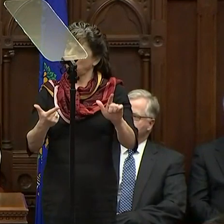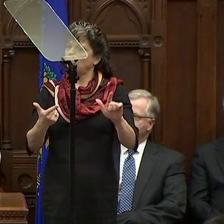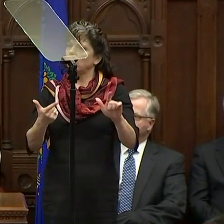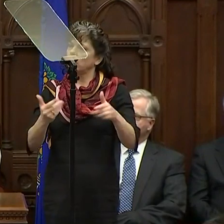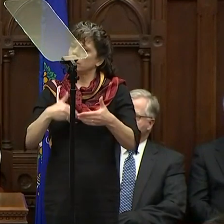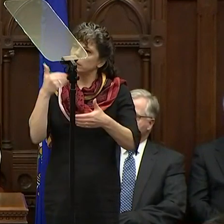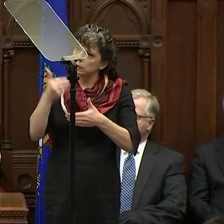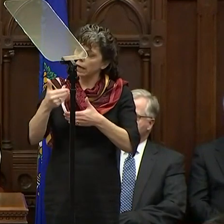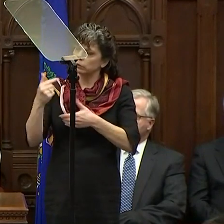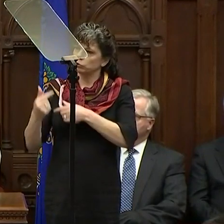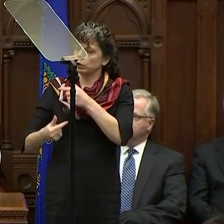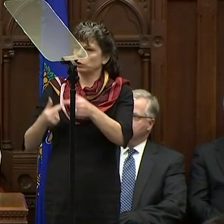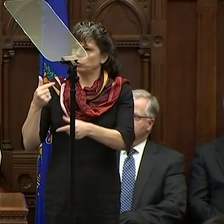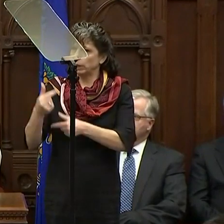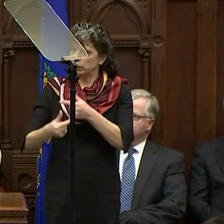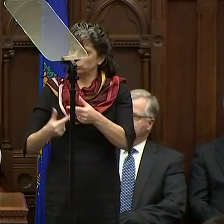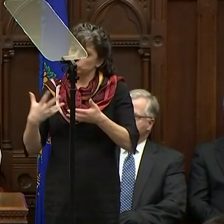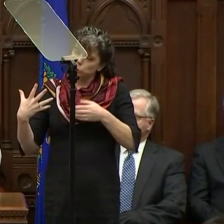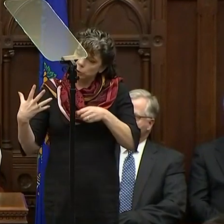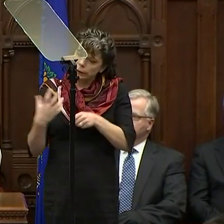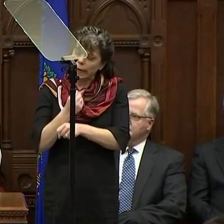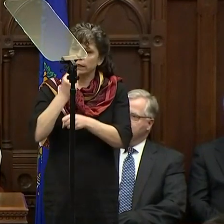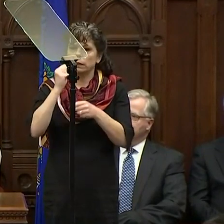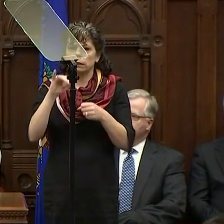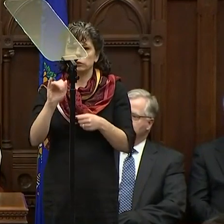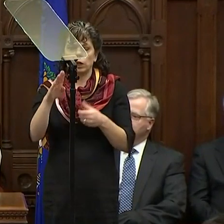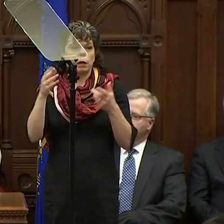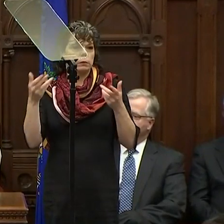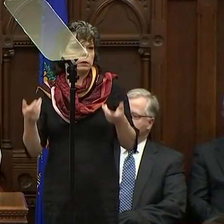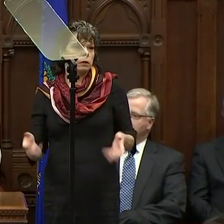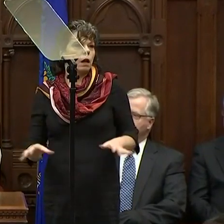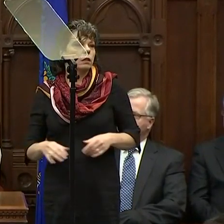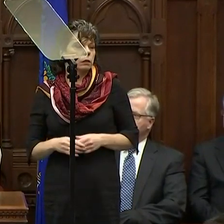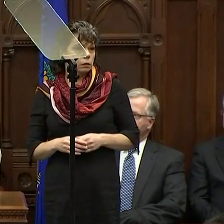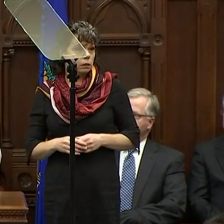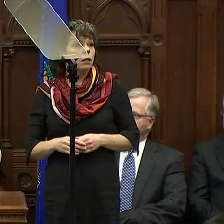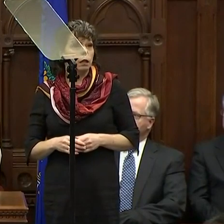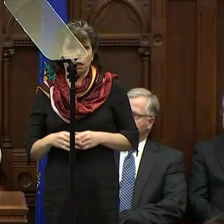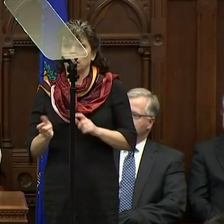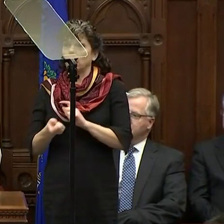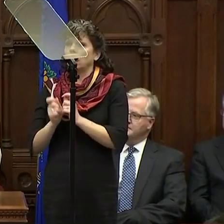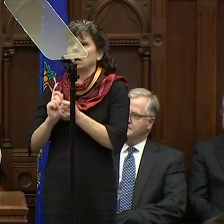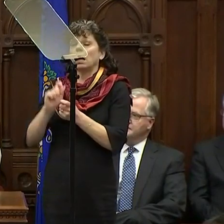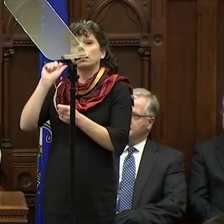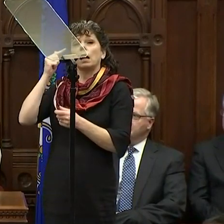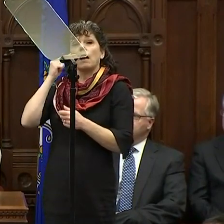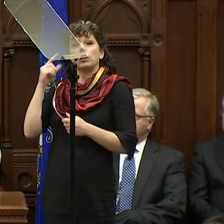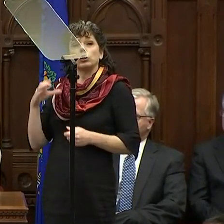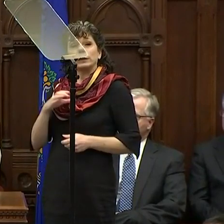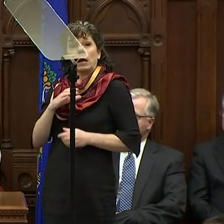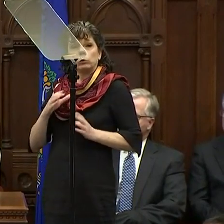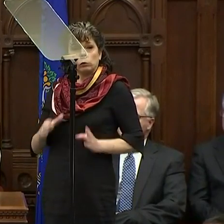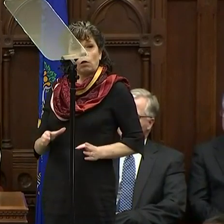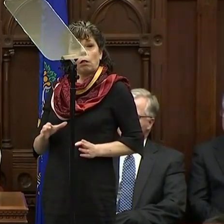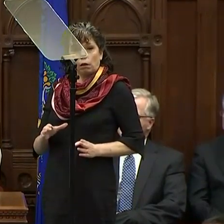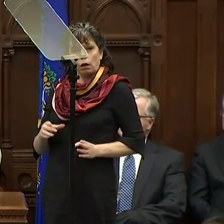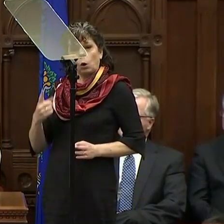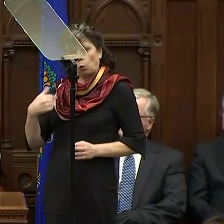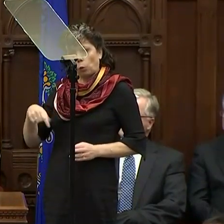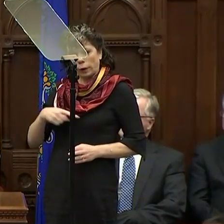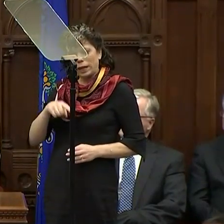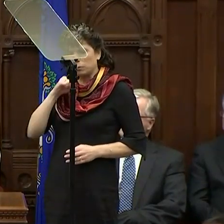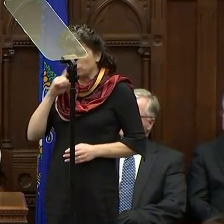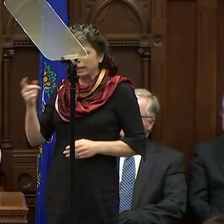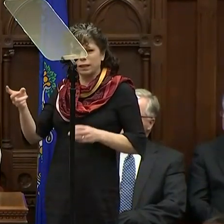the next generation to get the job done. And the revamped Governor's Council has assembled one of the most talented,